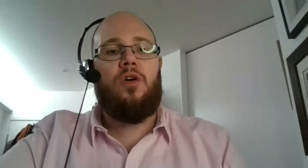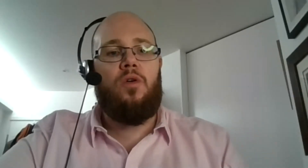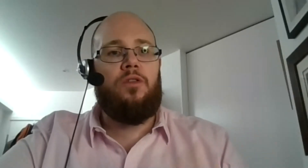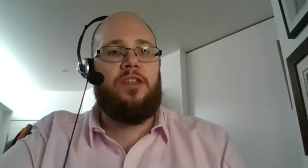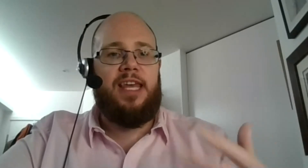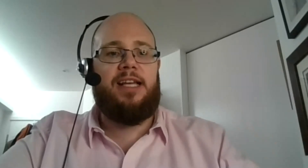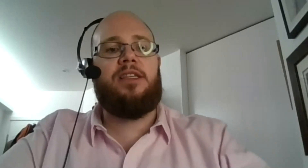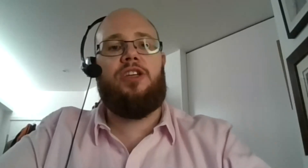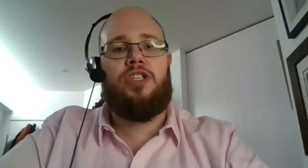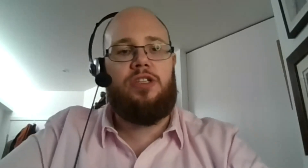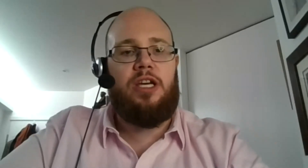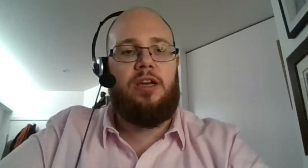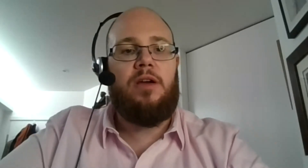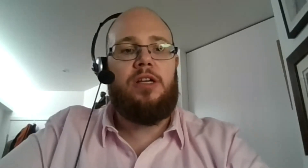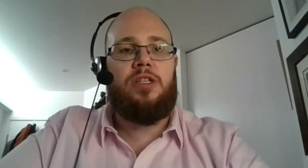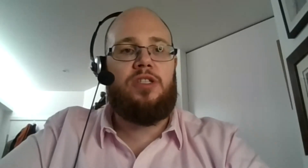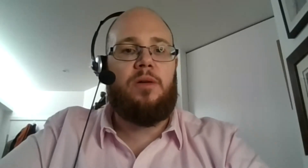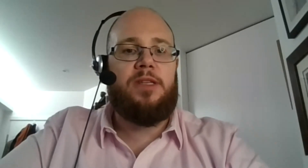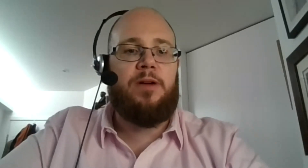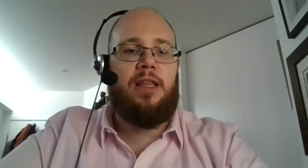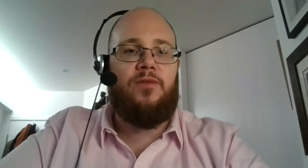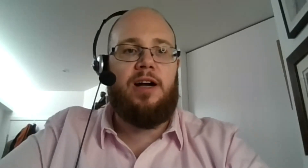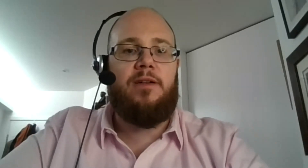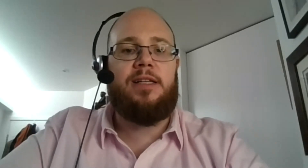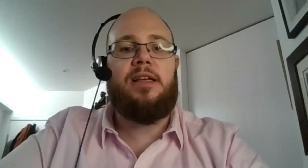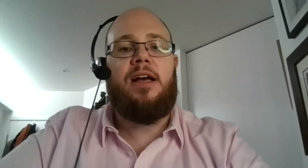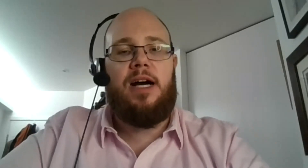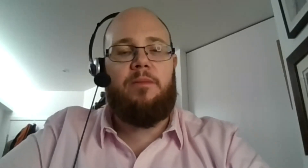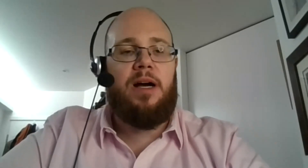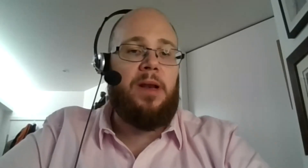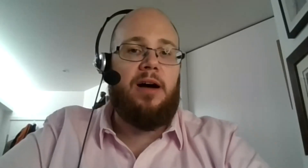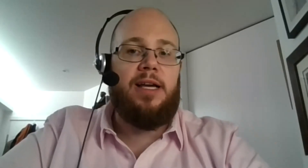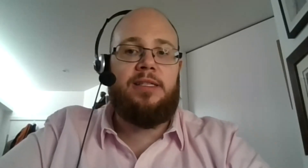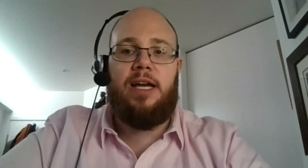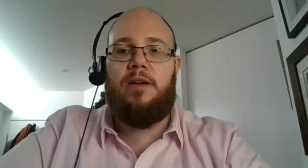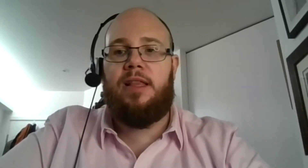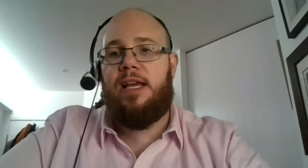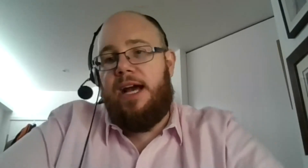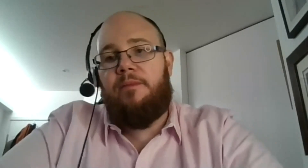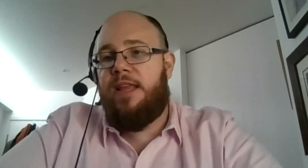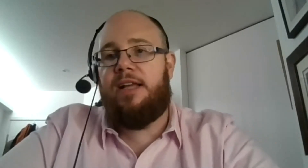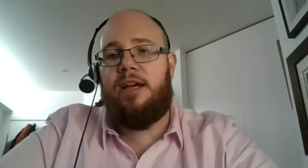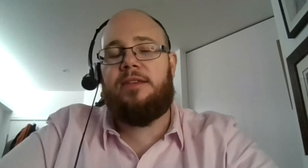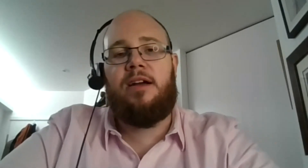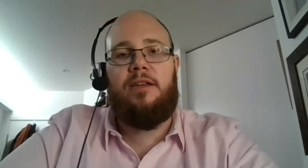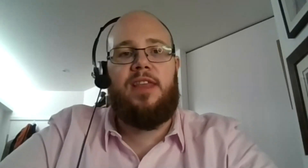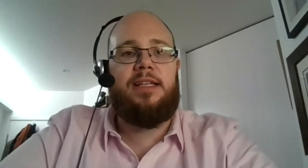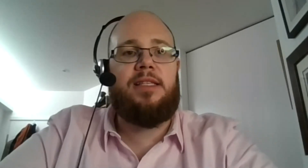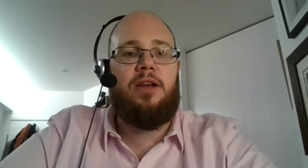all the things that you should do to stop the spread of the virus apply. So those are the kind of things that are